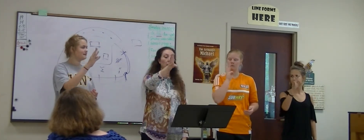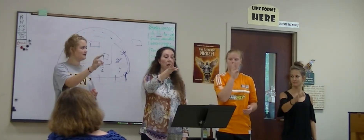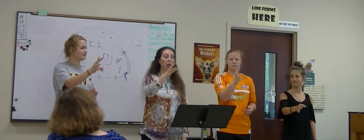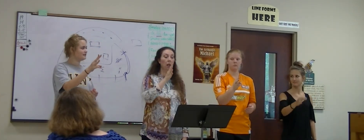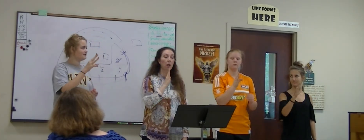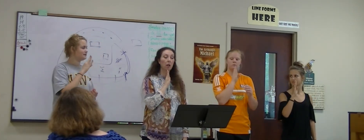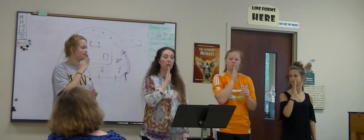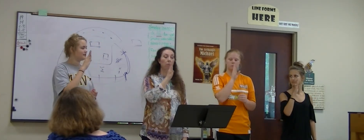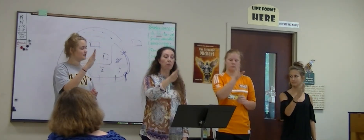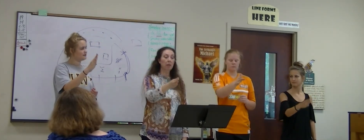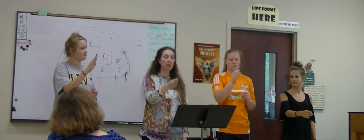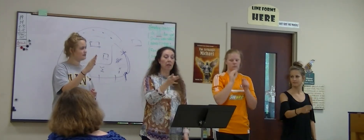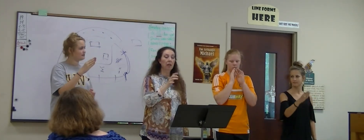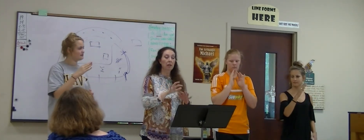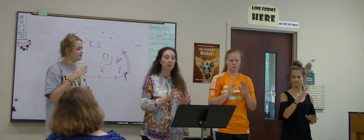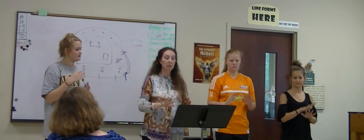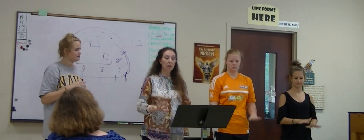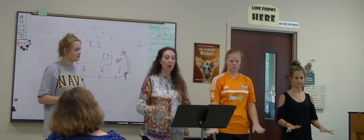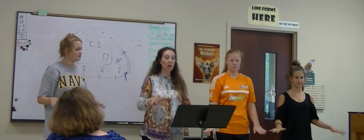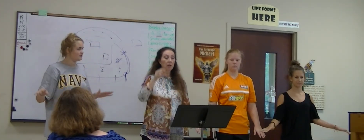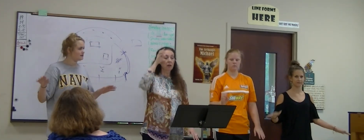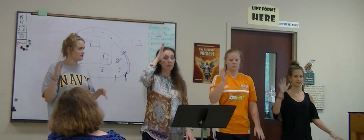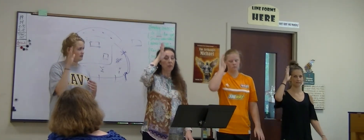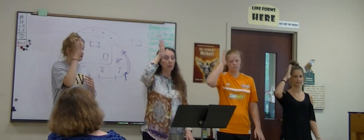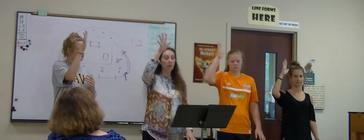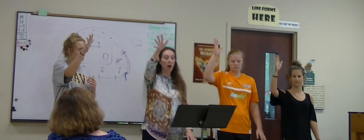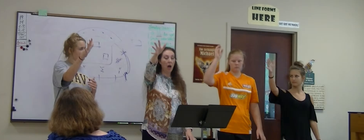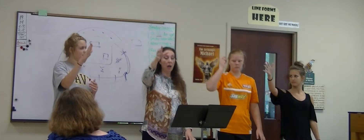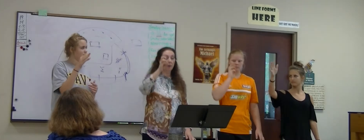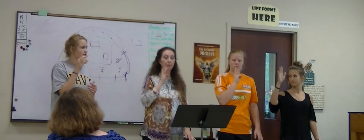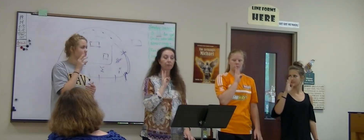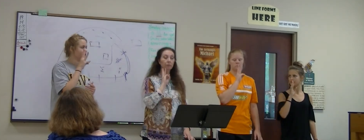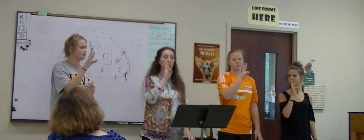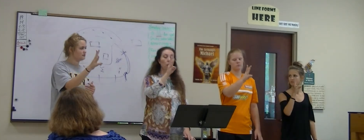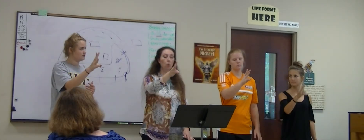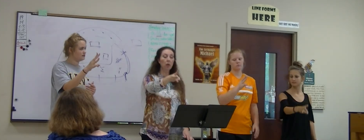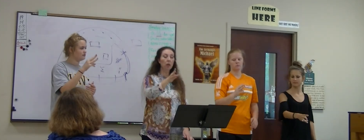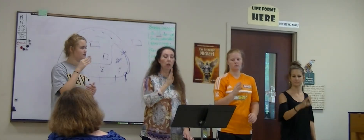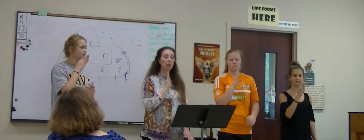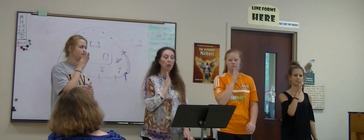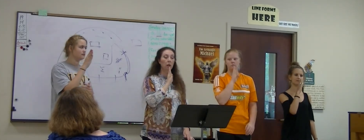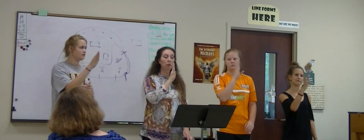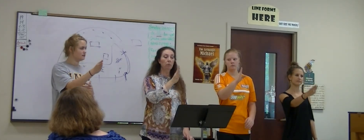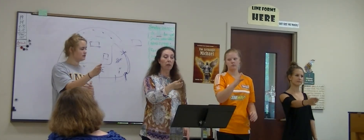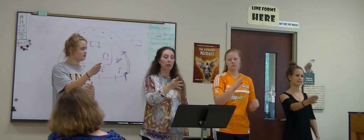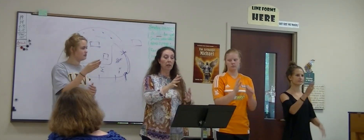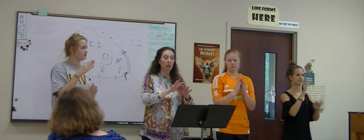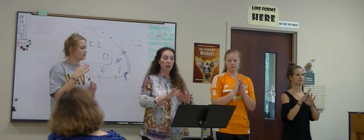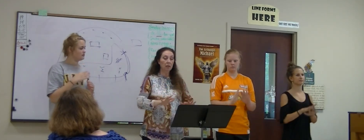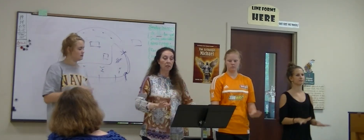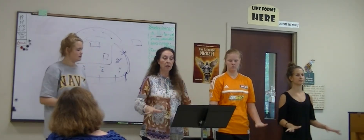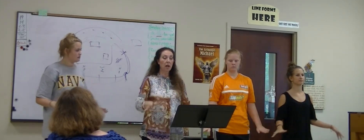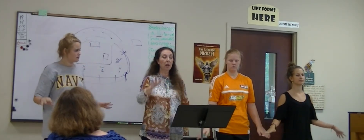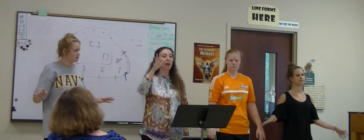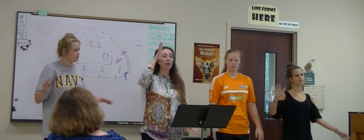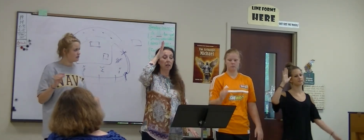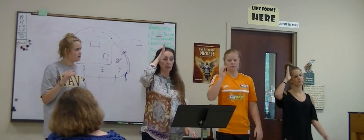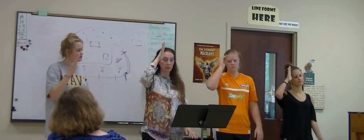will be done, thy will be done. Again,